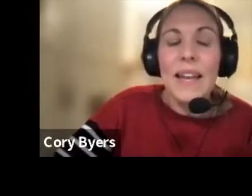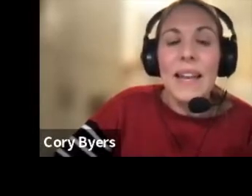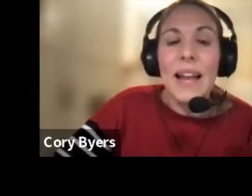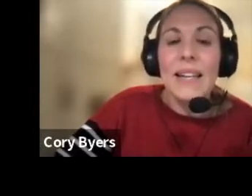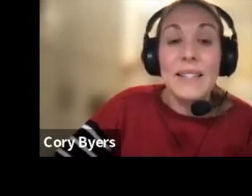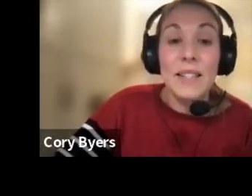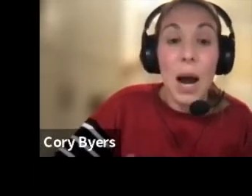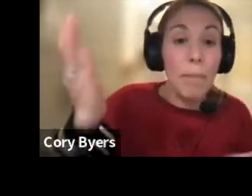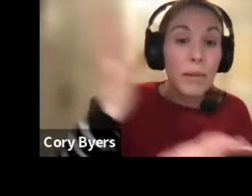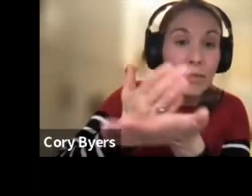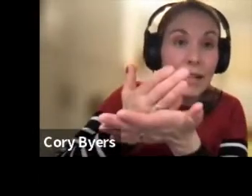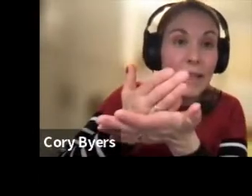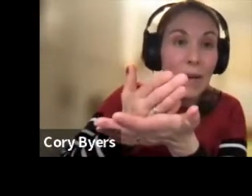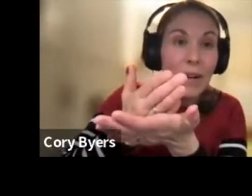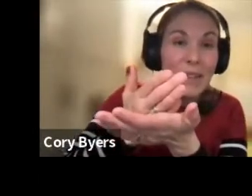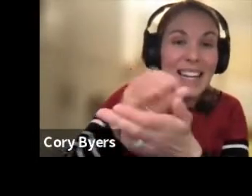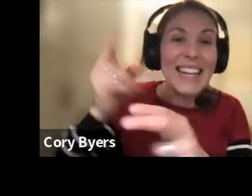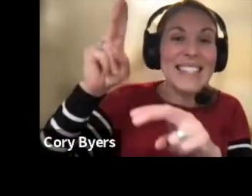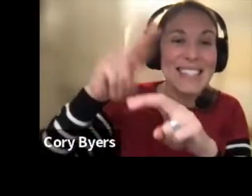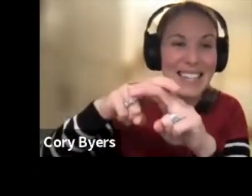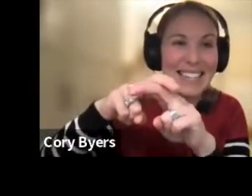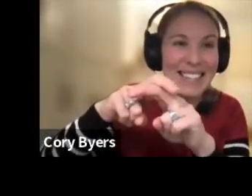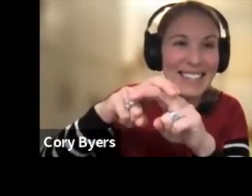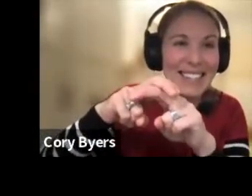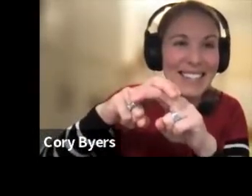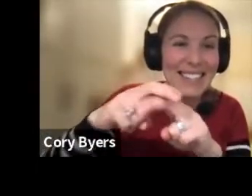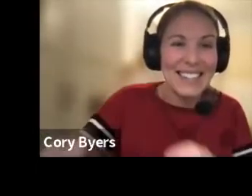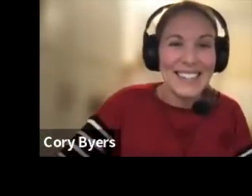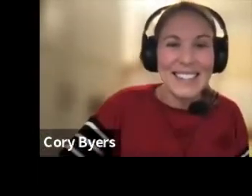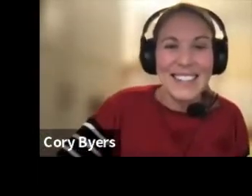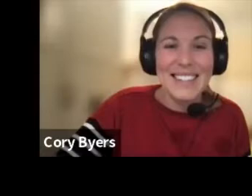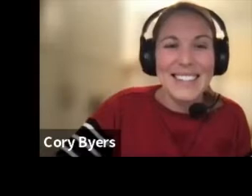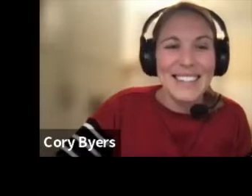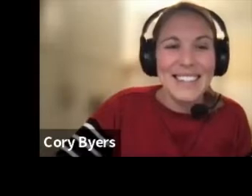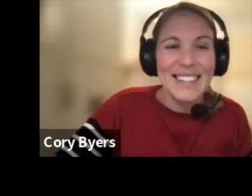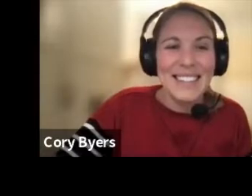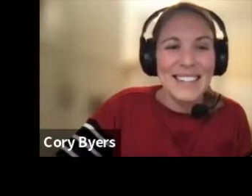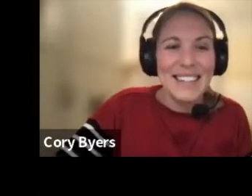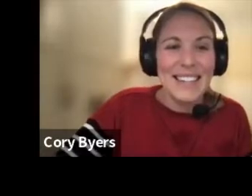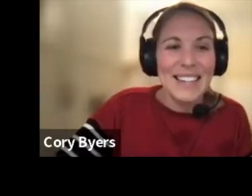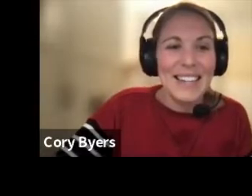And then stop. We did that one already, and sit.